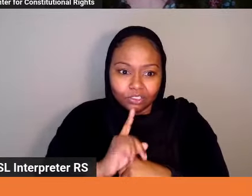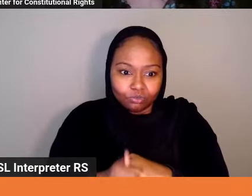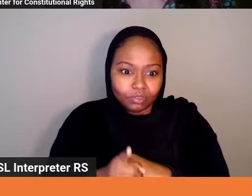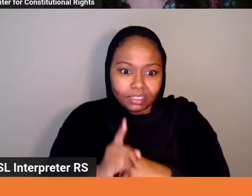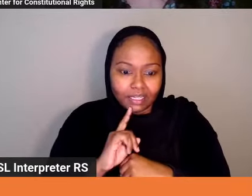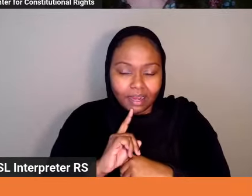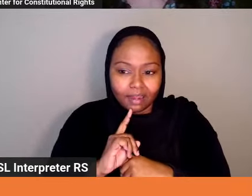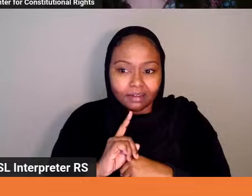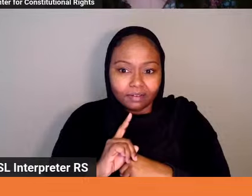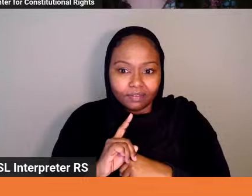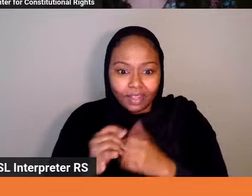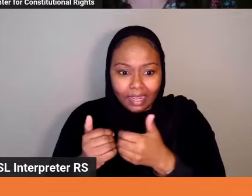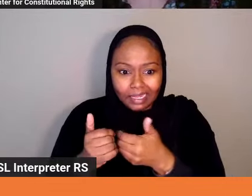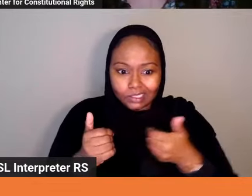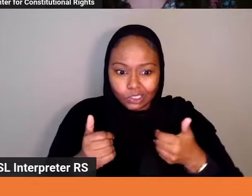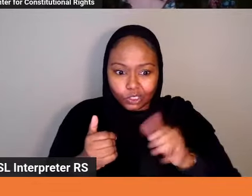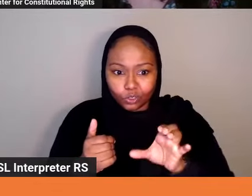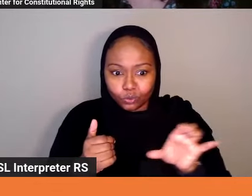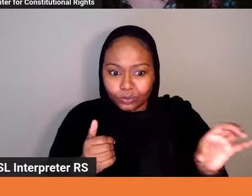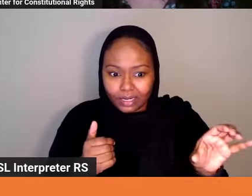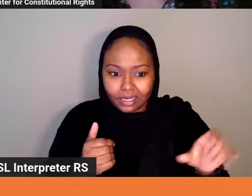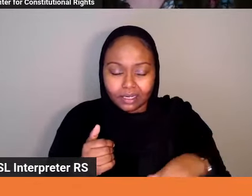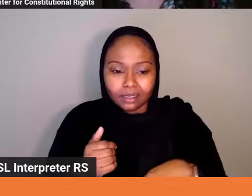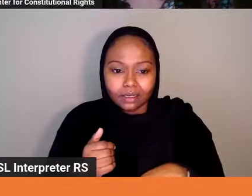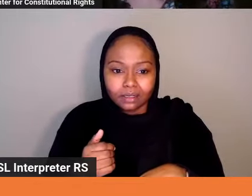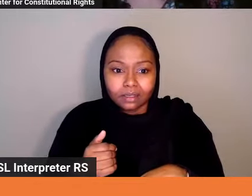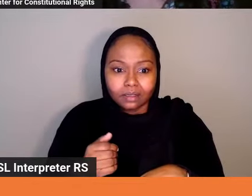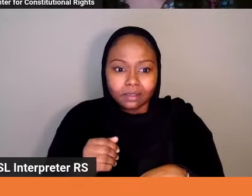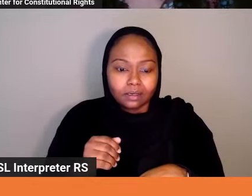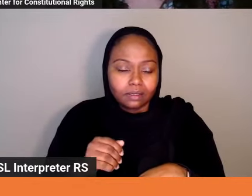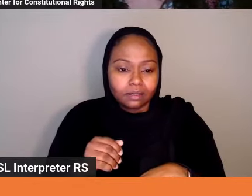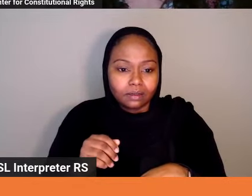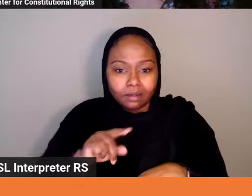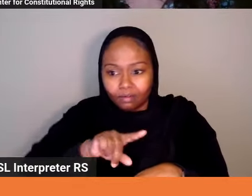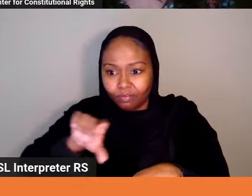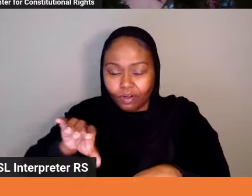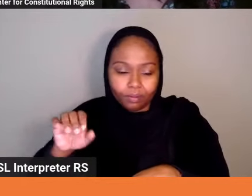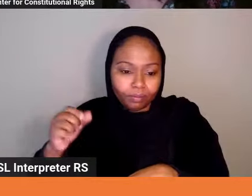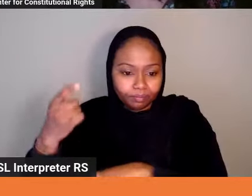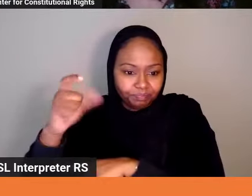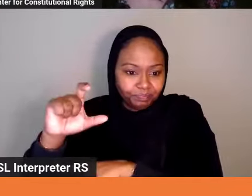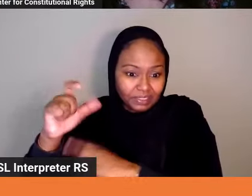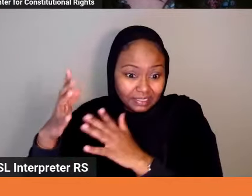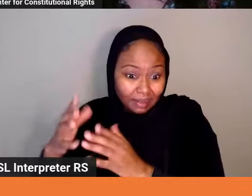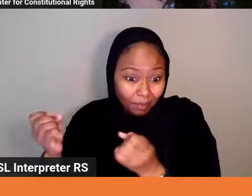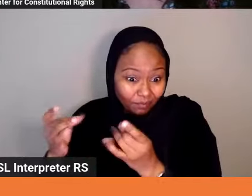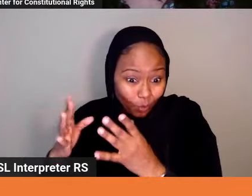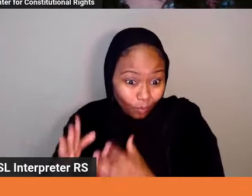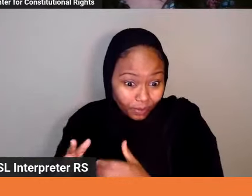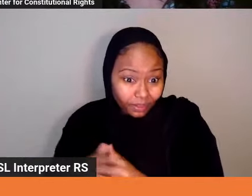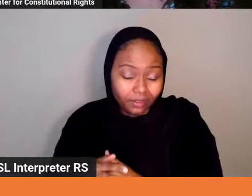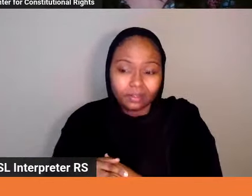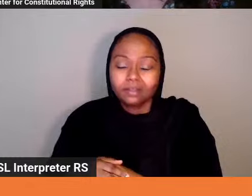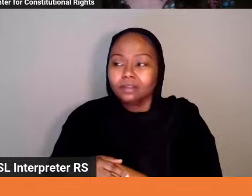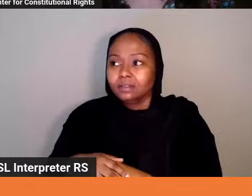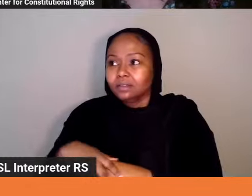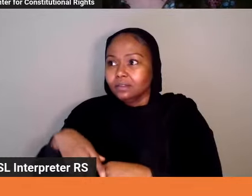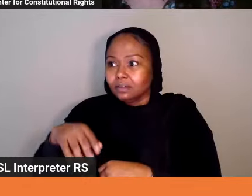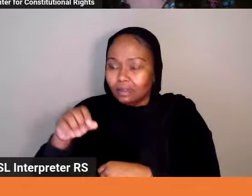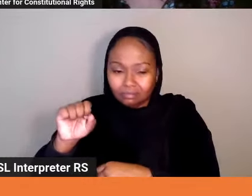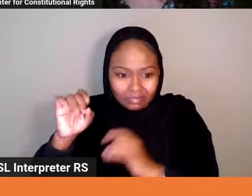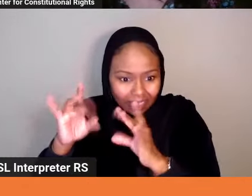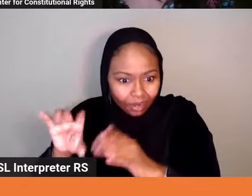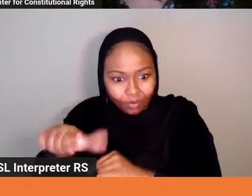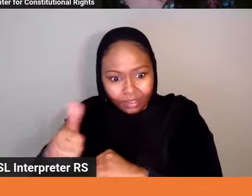larger conversations about mass incarceration, abolition, Islamophobia? And in your advocacy, have you tried to kind of